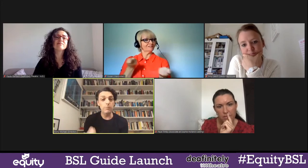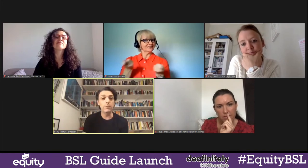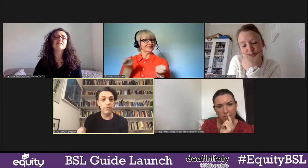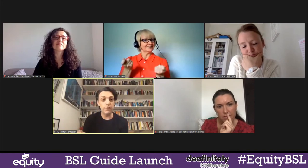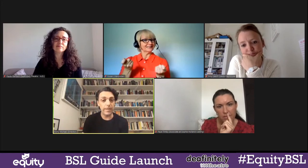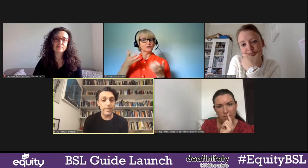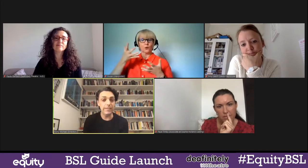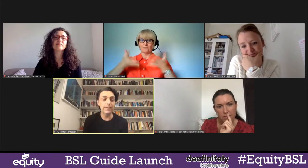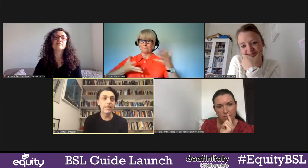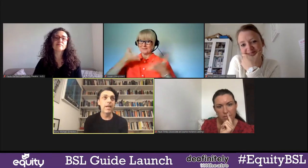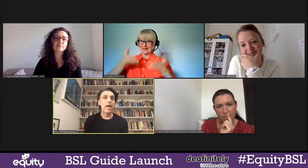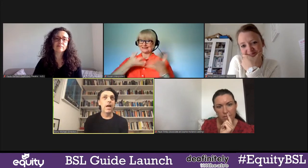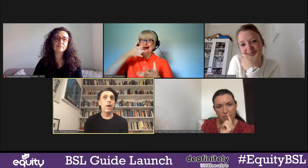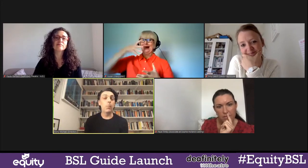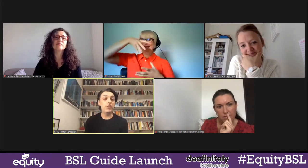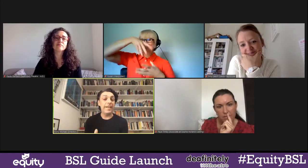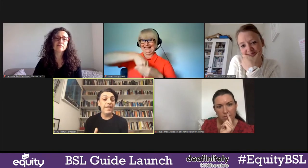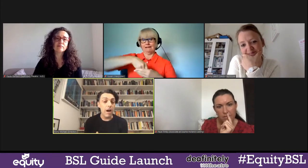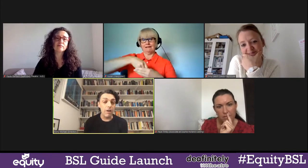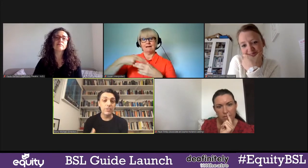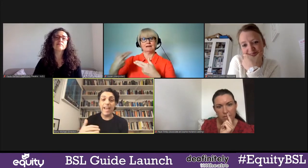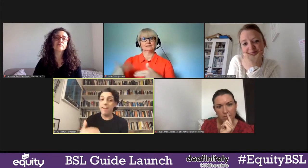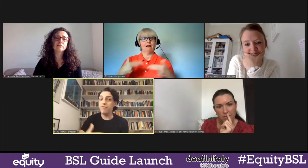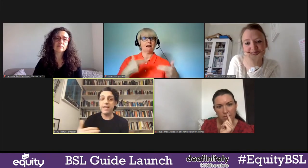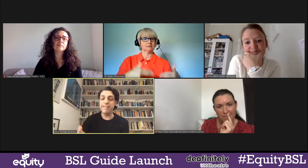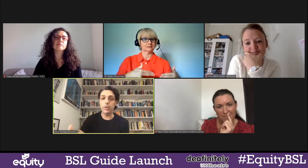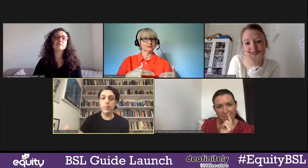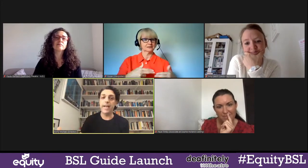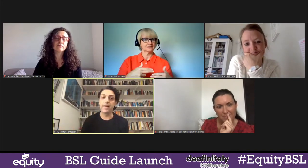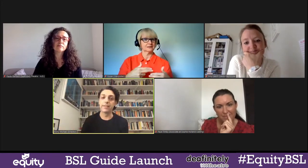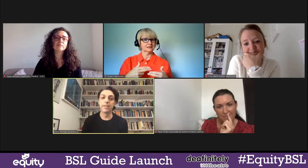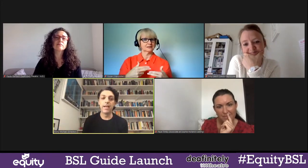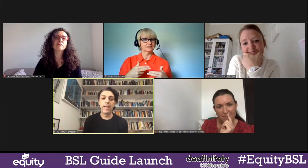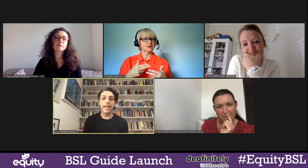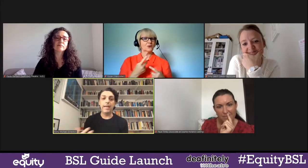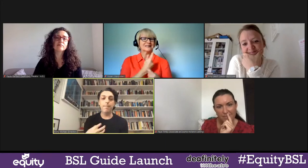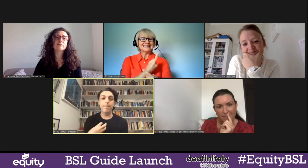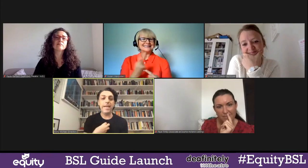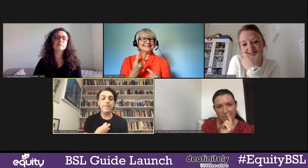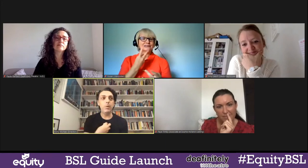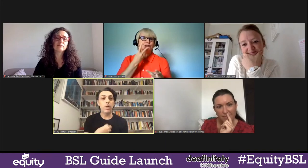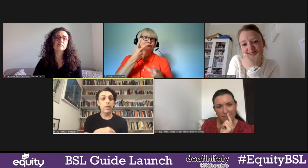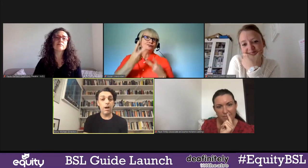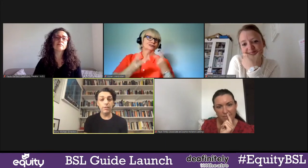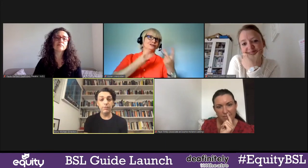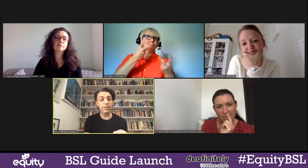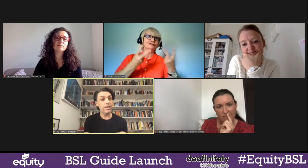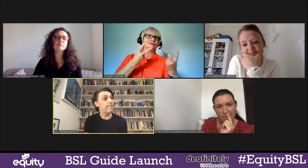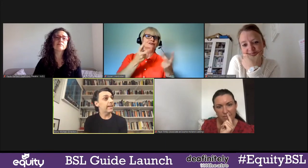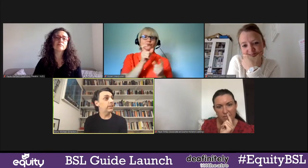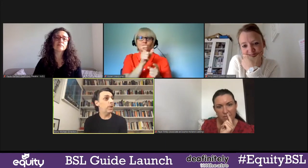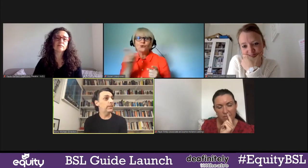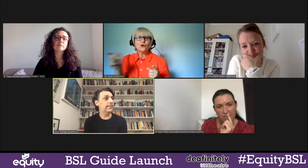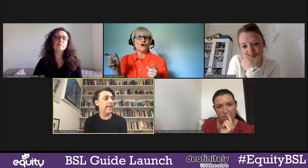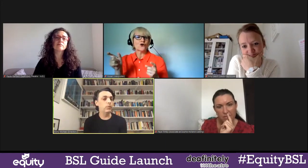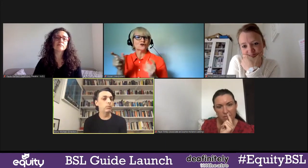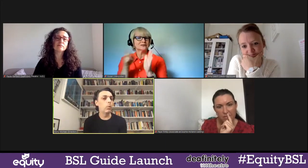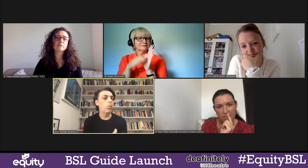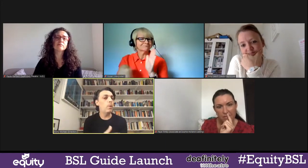of the piece, which enhanced every lyric we had. It made me work harder as a director to understand, well, when we